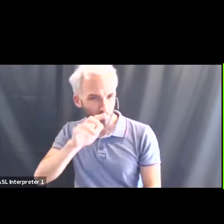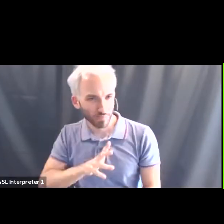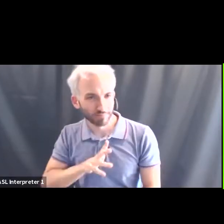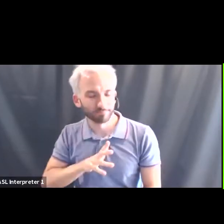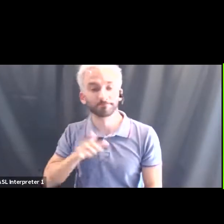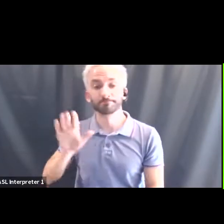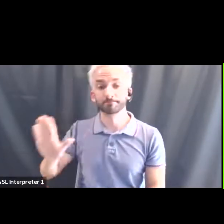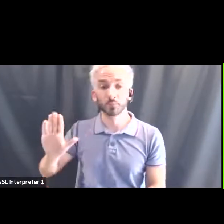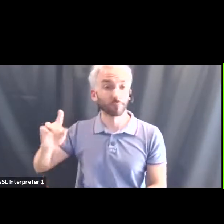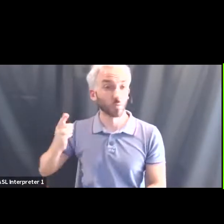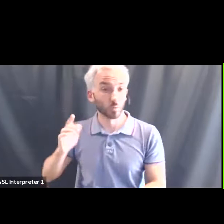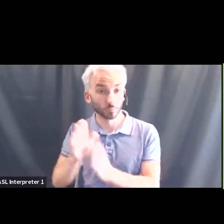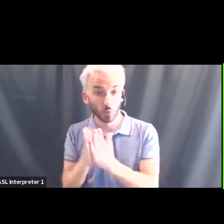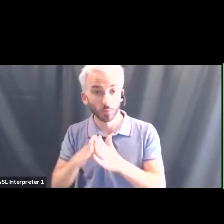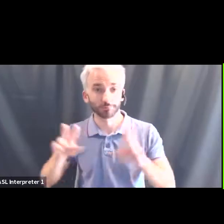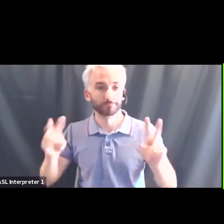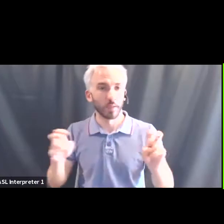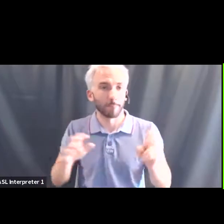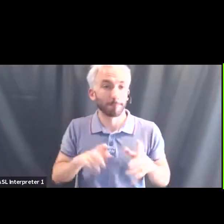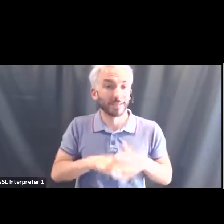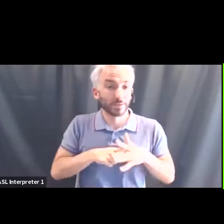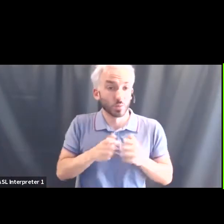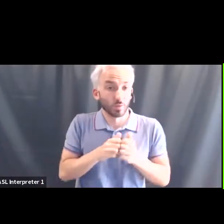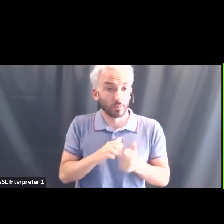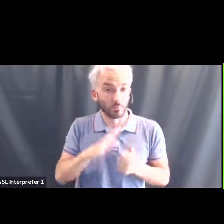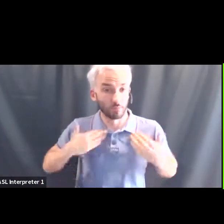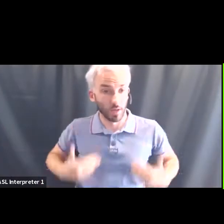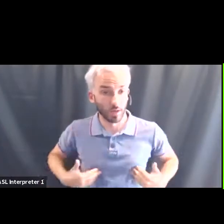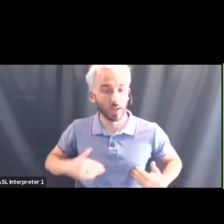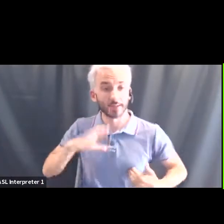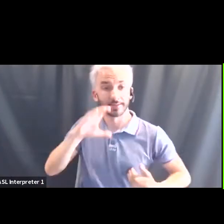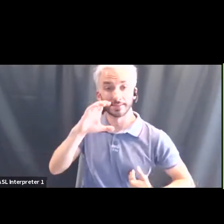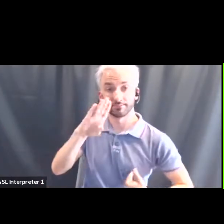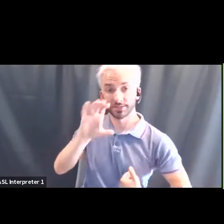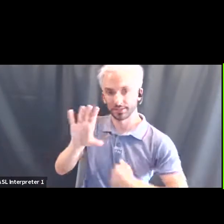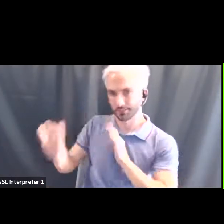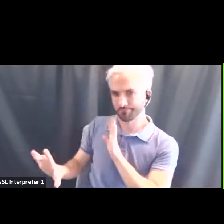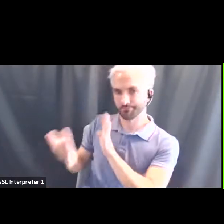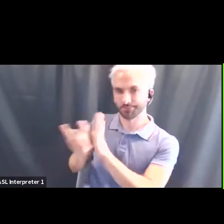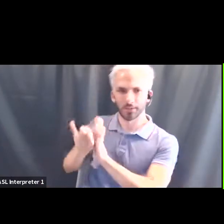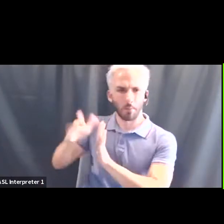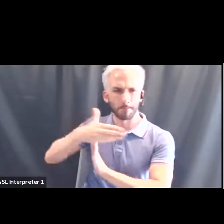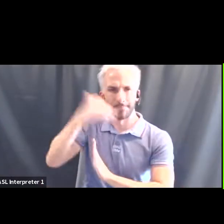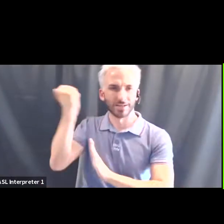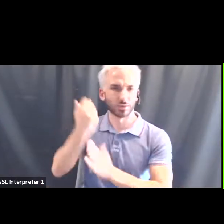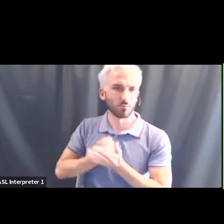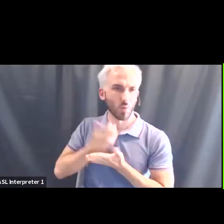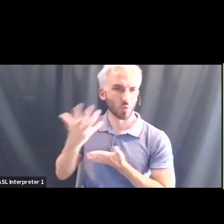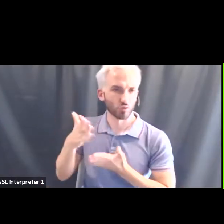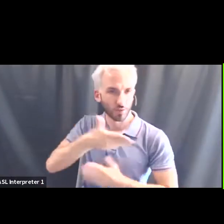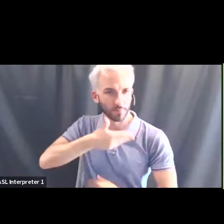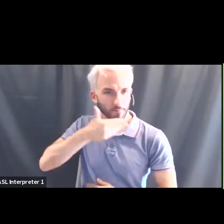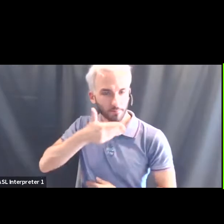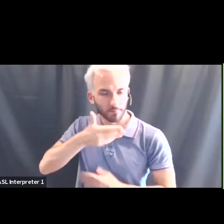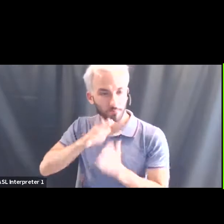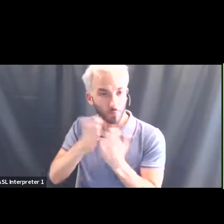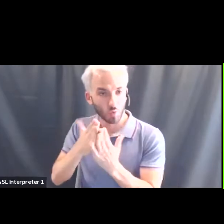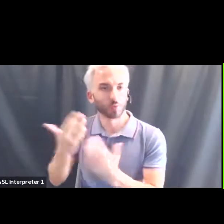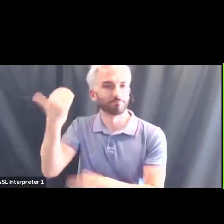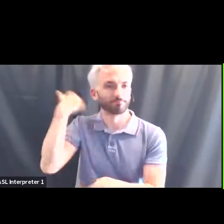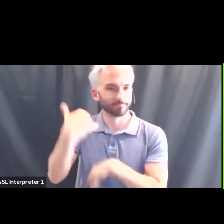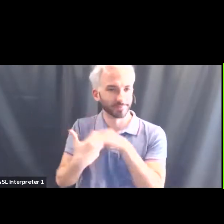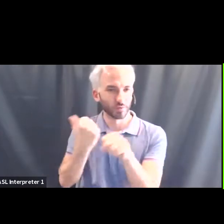was selected by CBC Books as one of the best poetry books in 2018. Her second book,